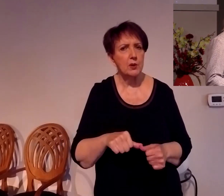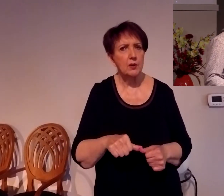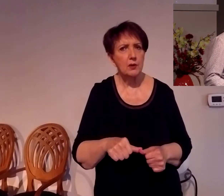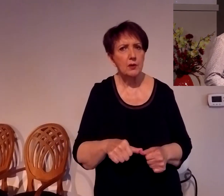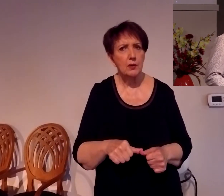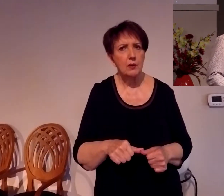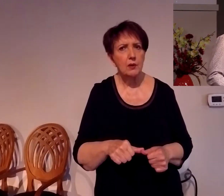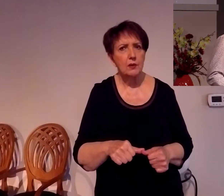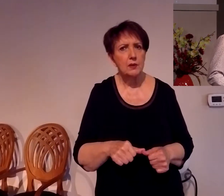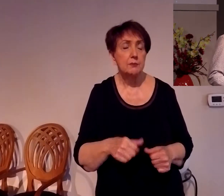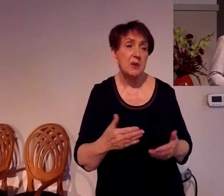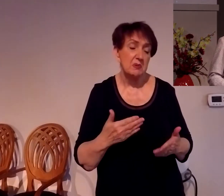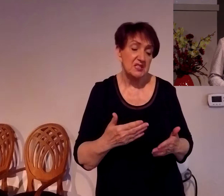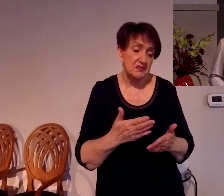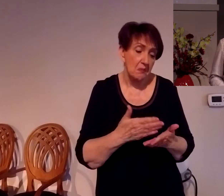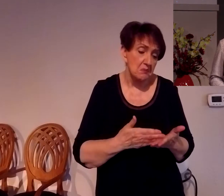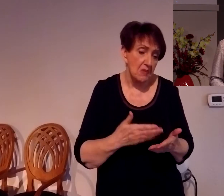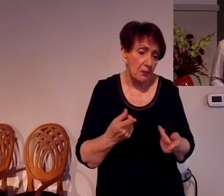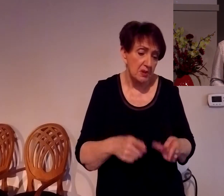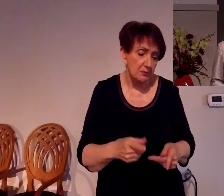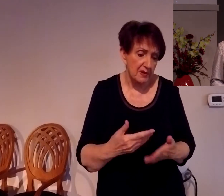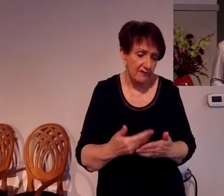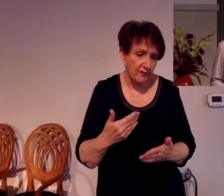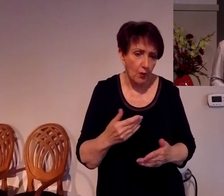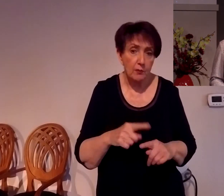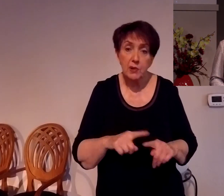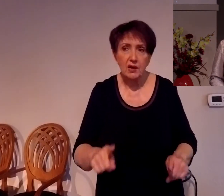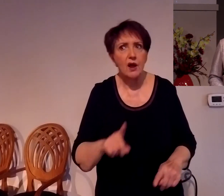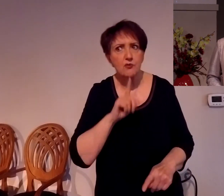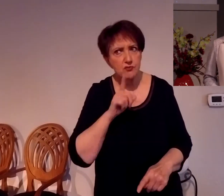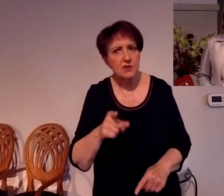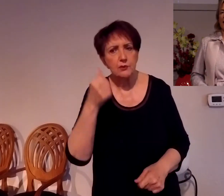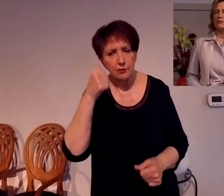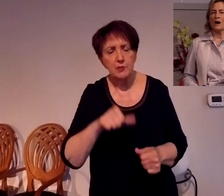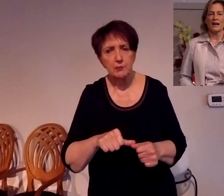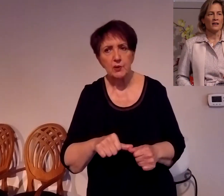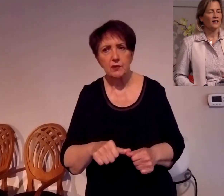There may have been some before, but this one I truly